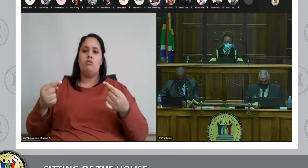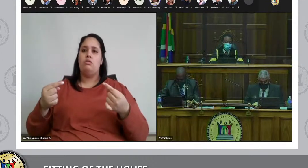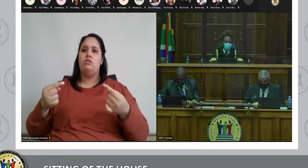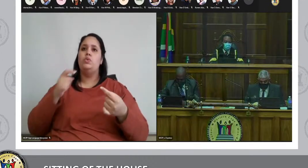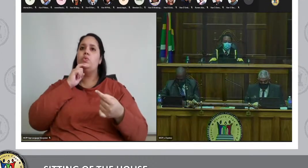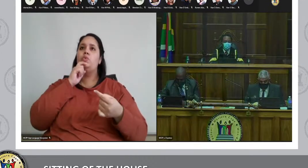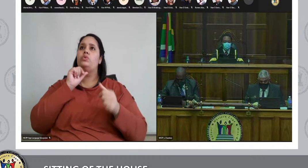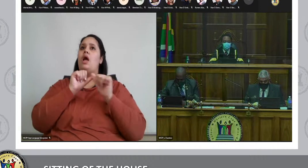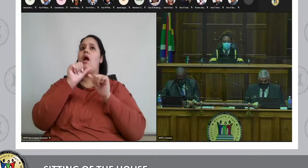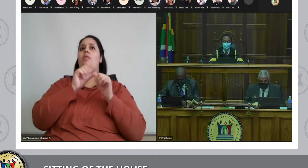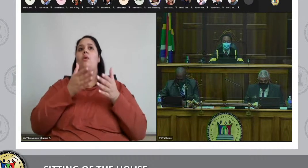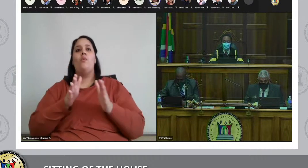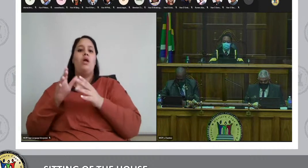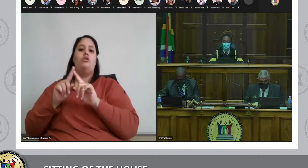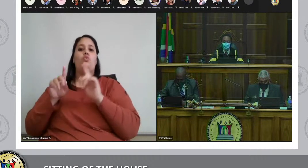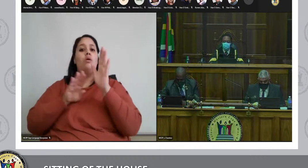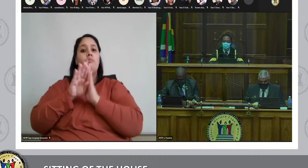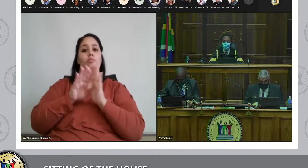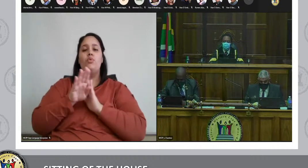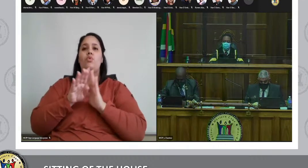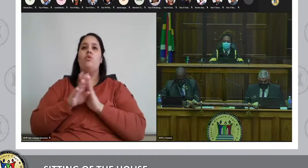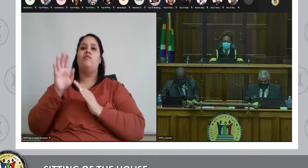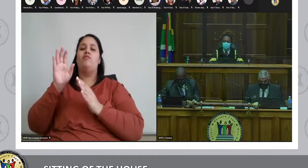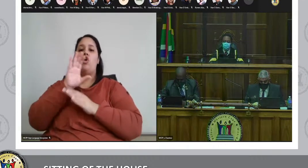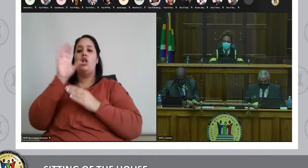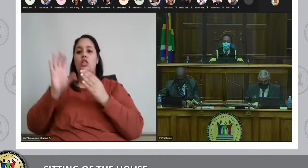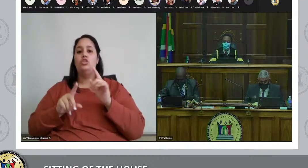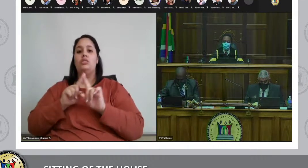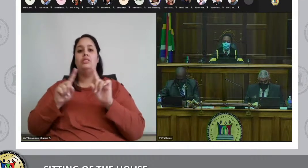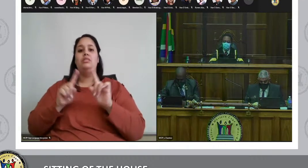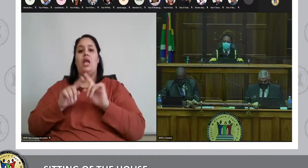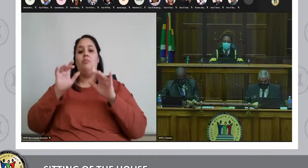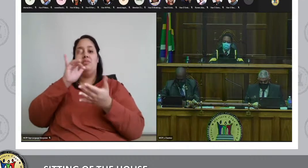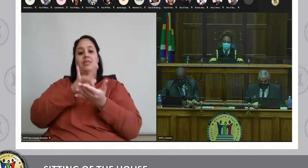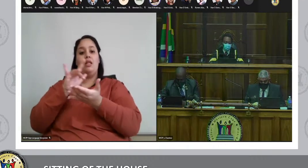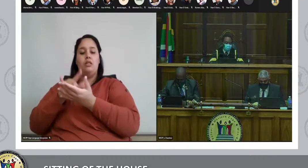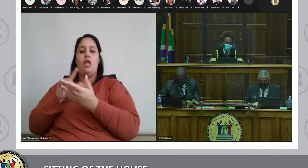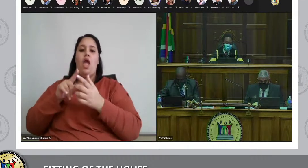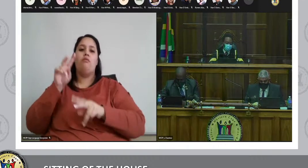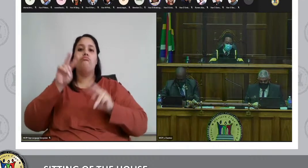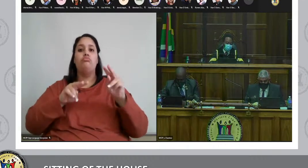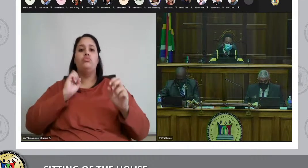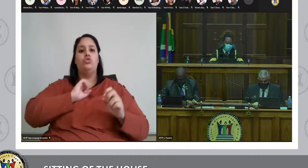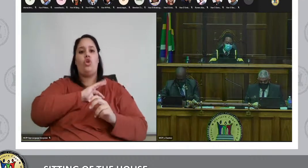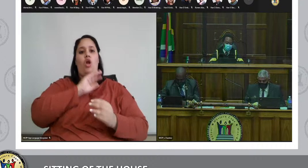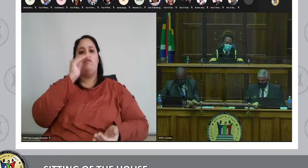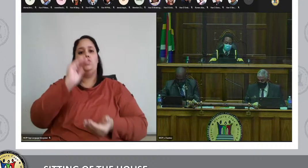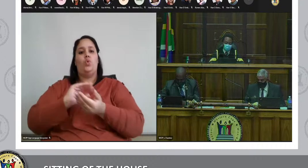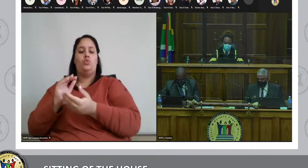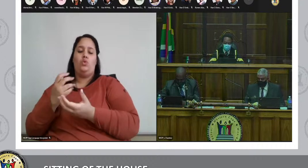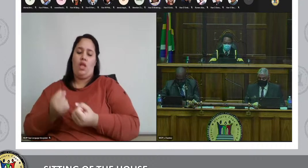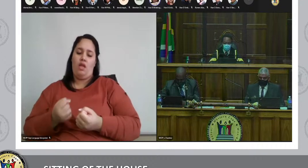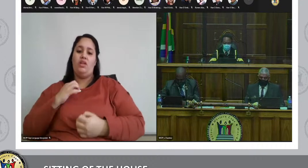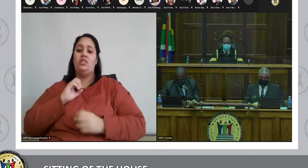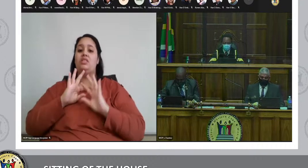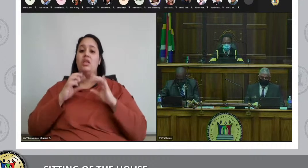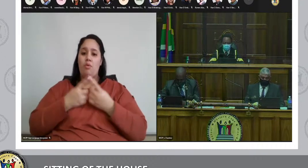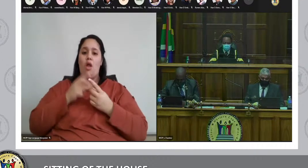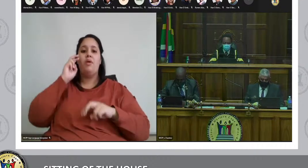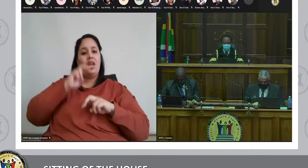in improving conditions at our facilities and addressing staff shortages. The department must end